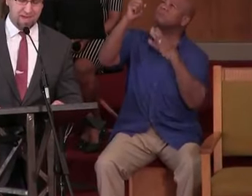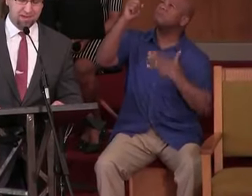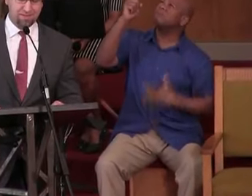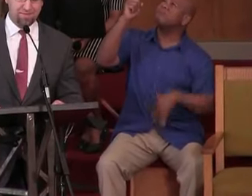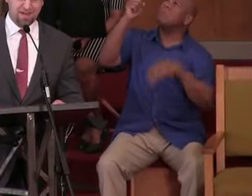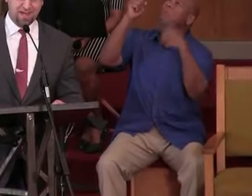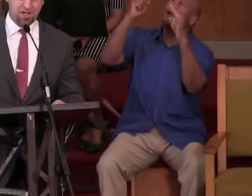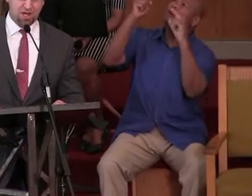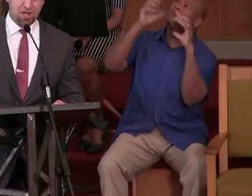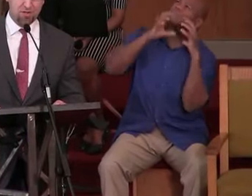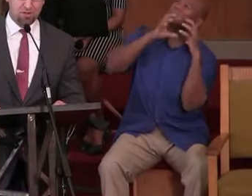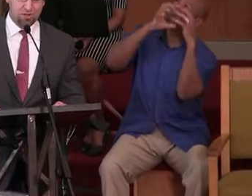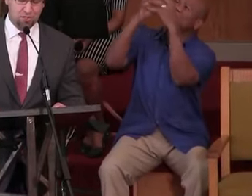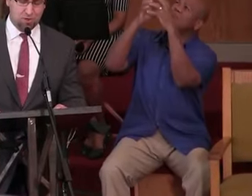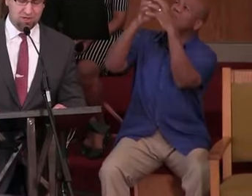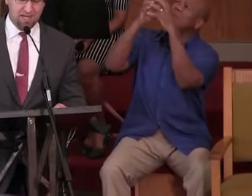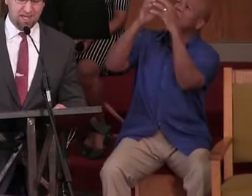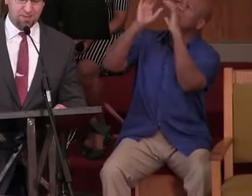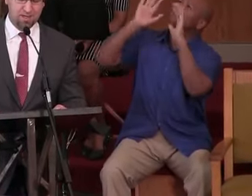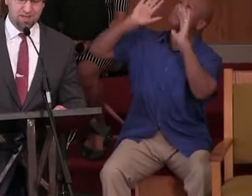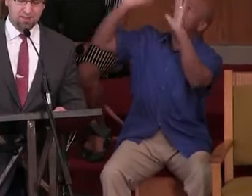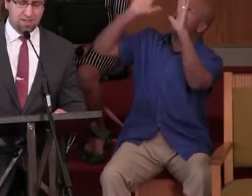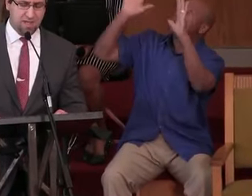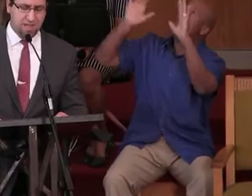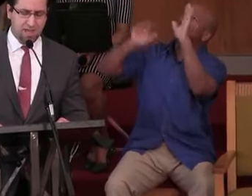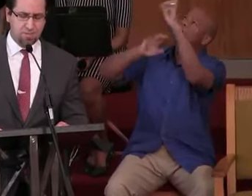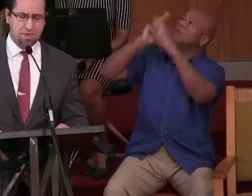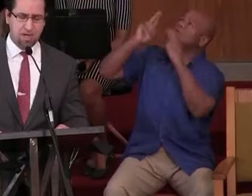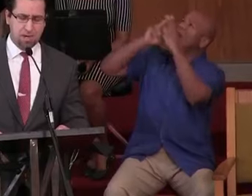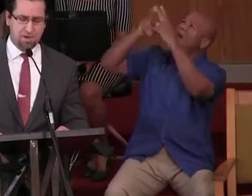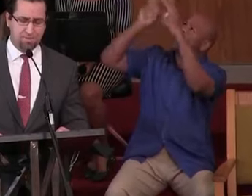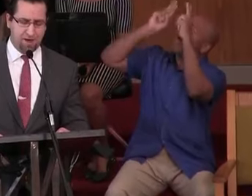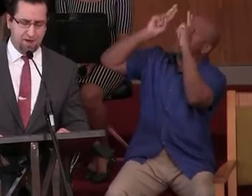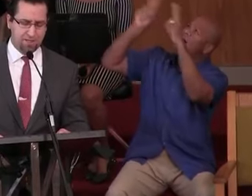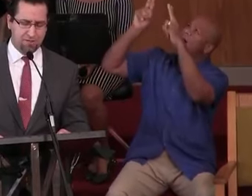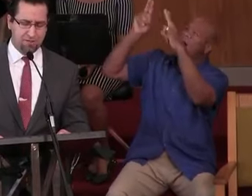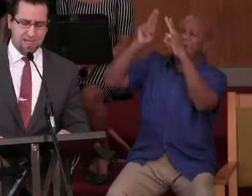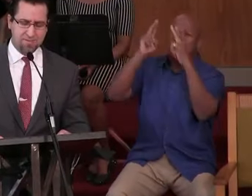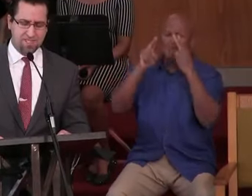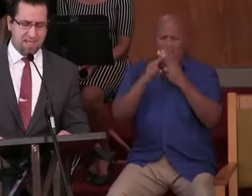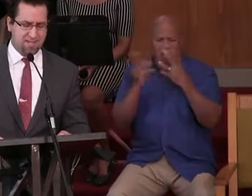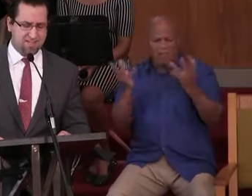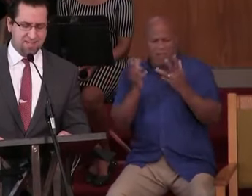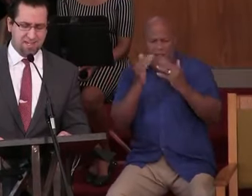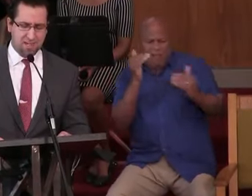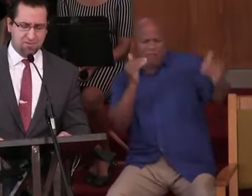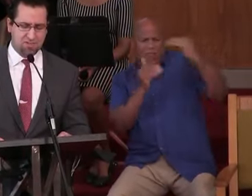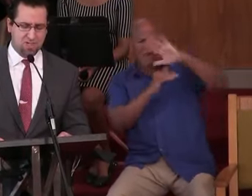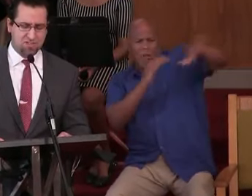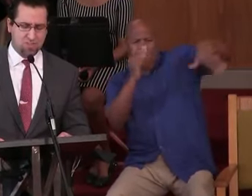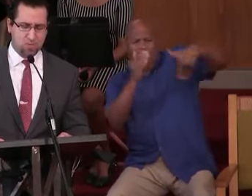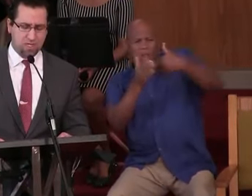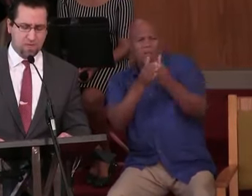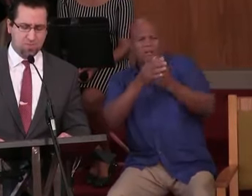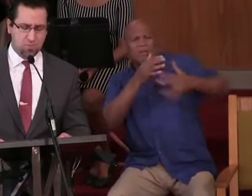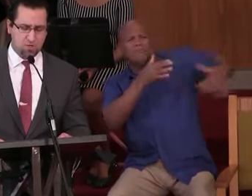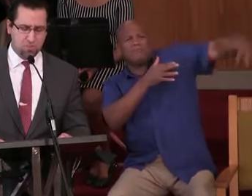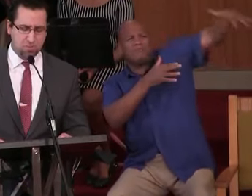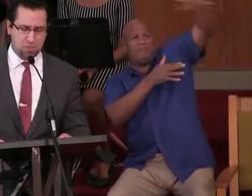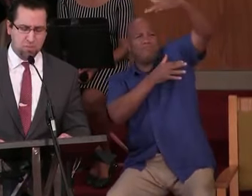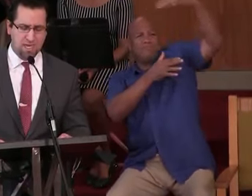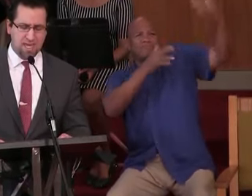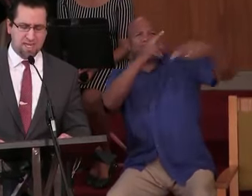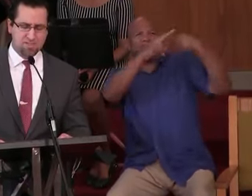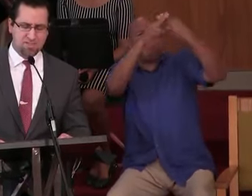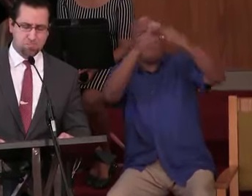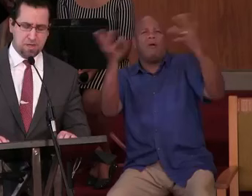to magnify and honor your name, the name above all other names, and that is the name of Jesus. We come to worship